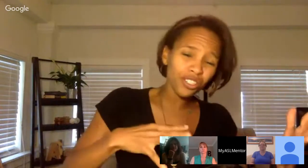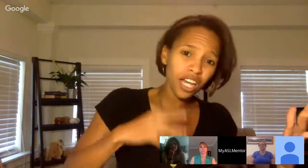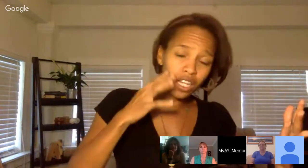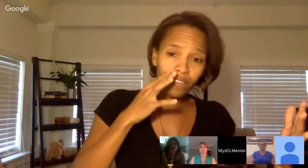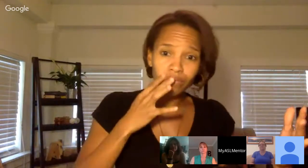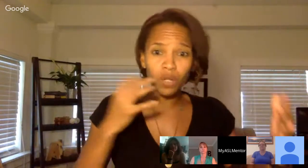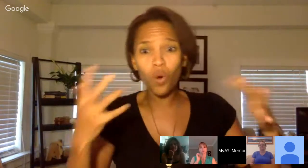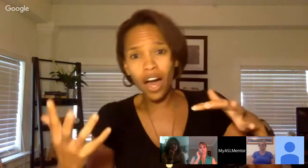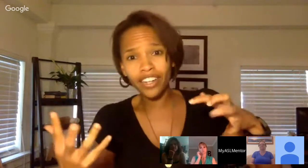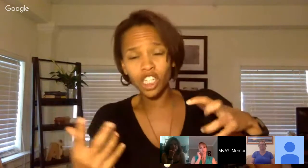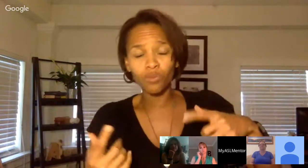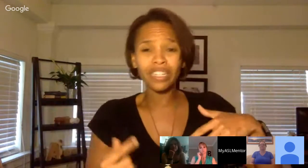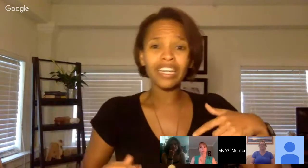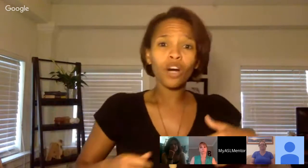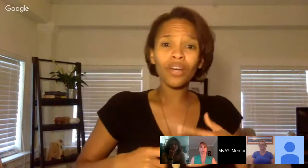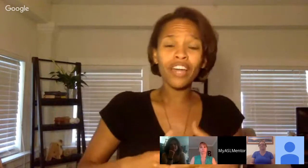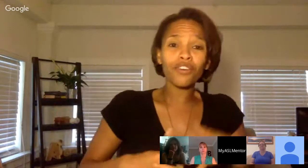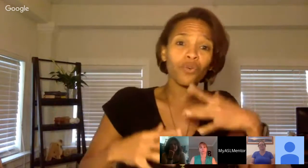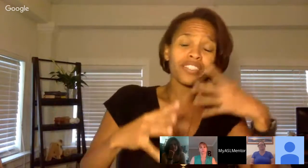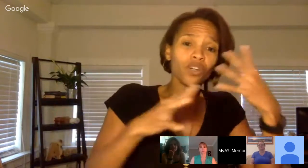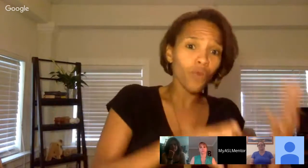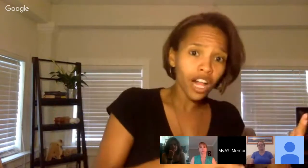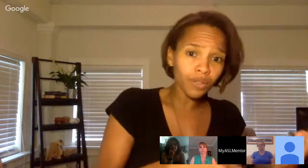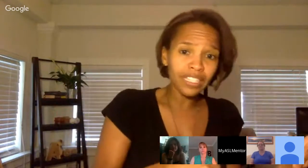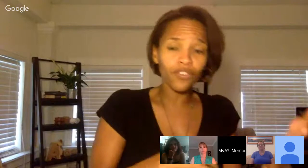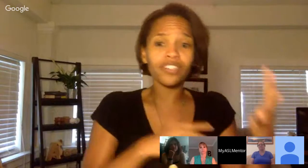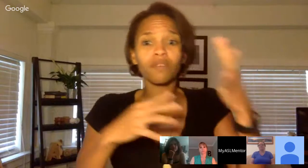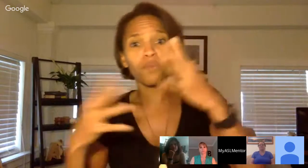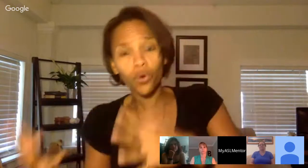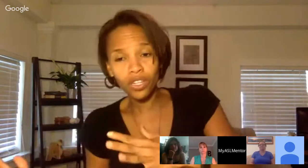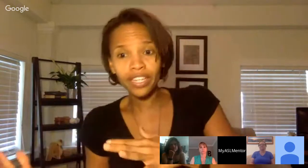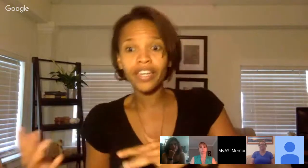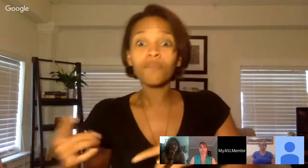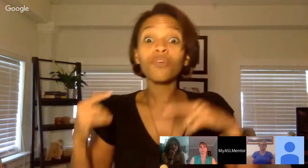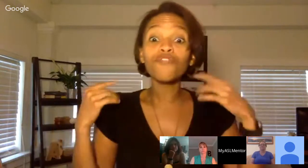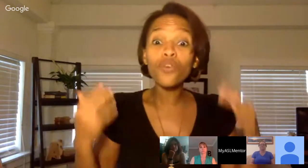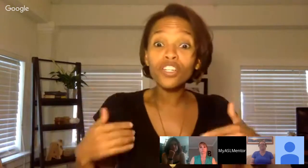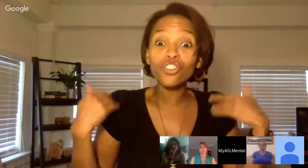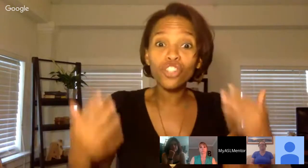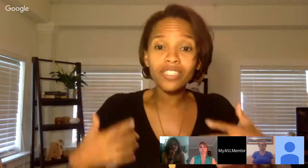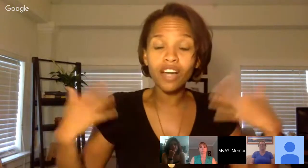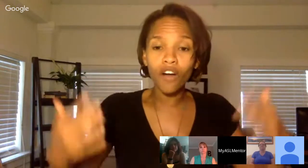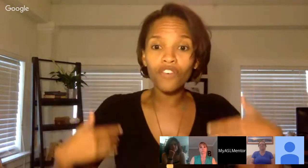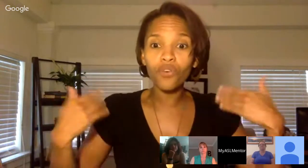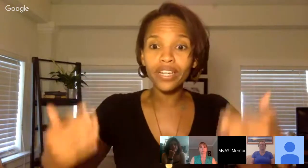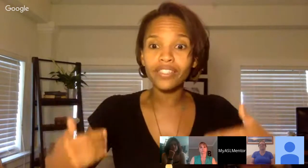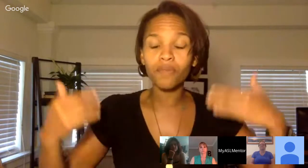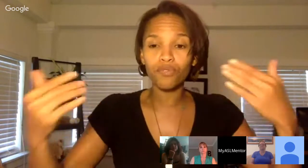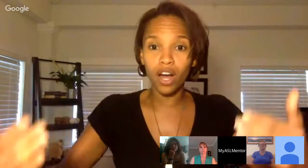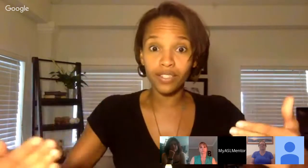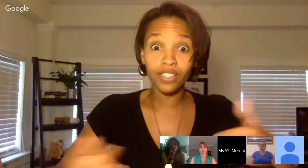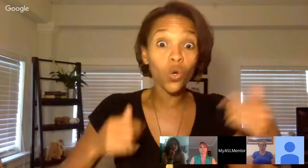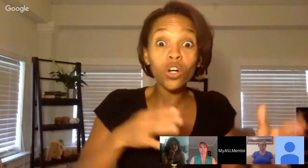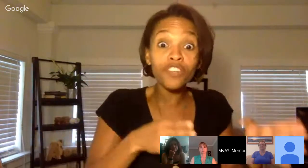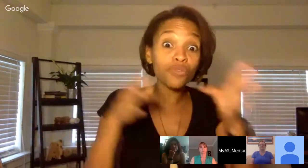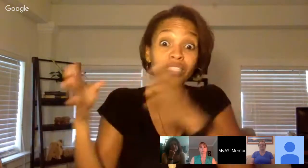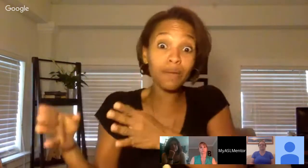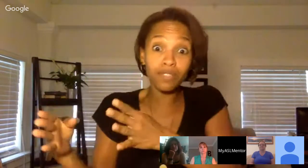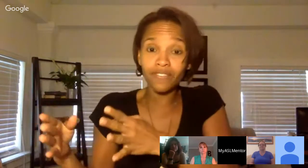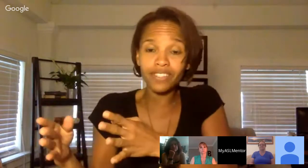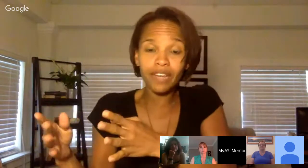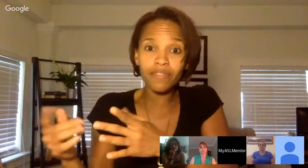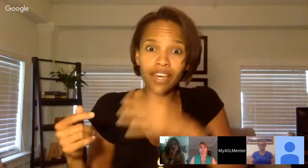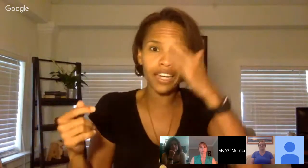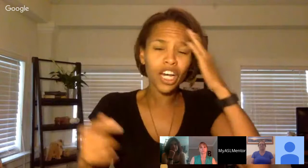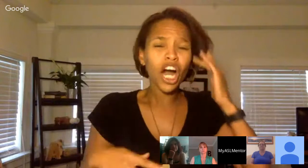judge ourselves and we watch and we either voiced it well or we voiced it poorly. But we focus just on the voicing process. Or if it's